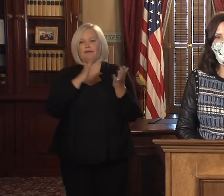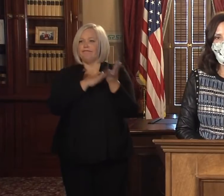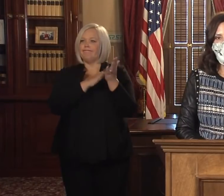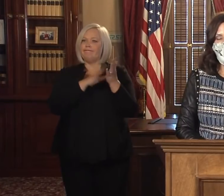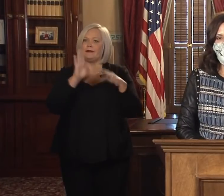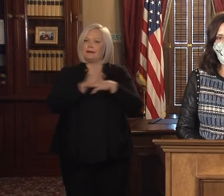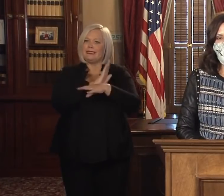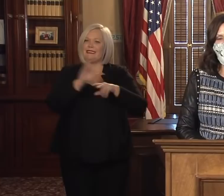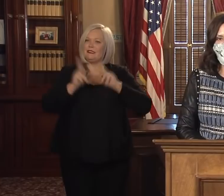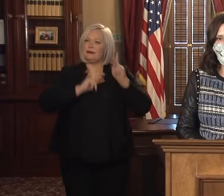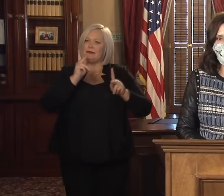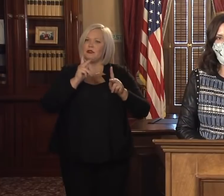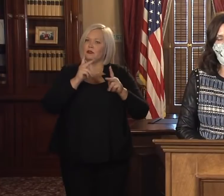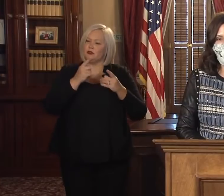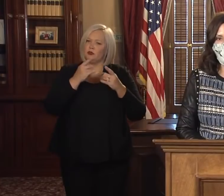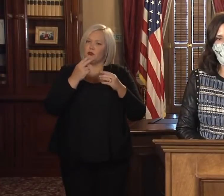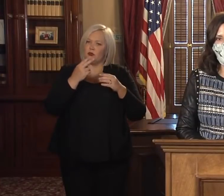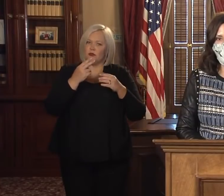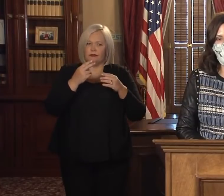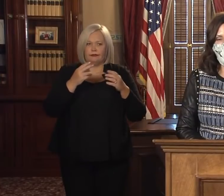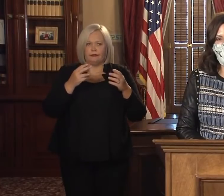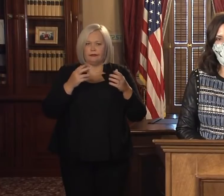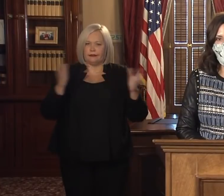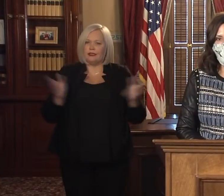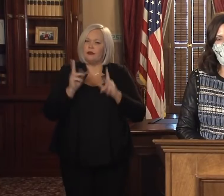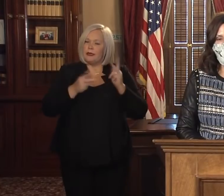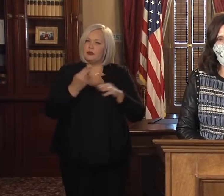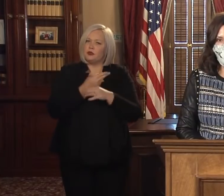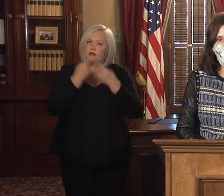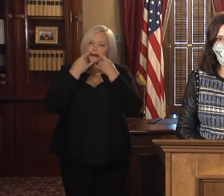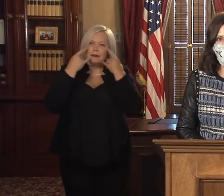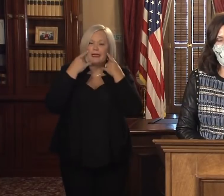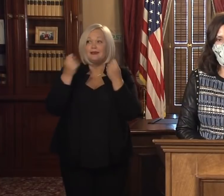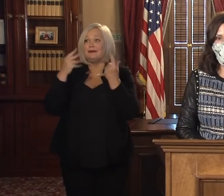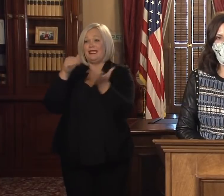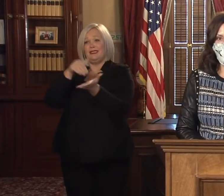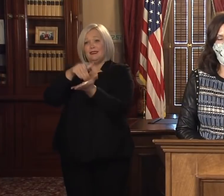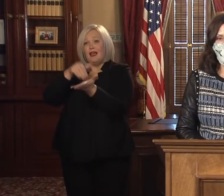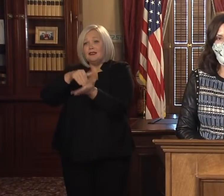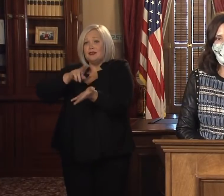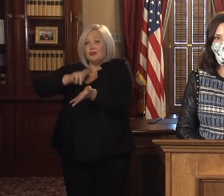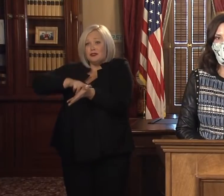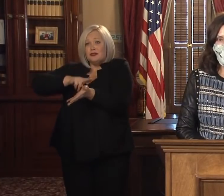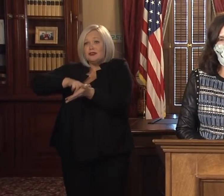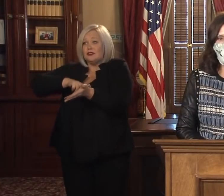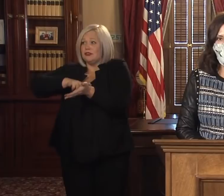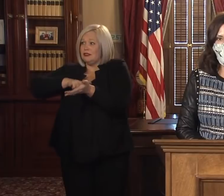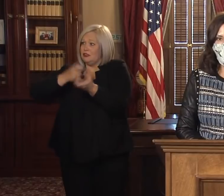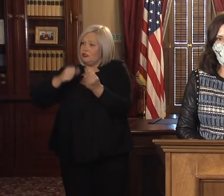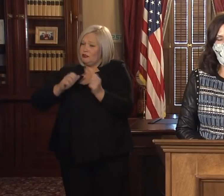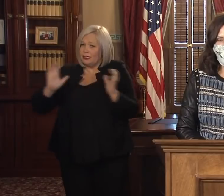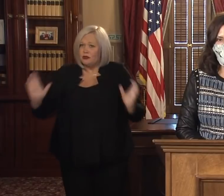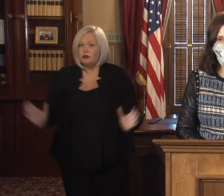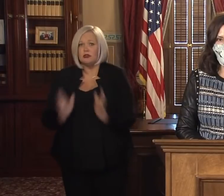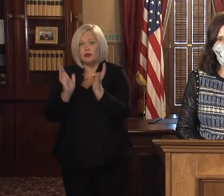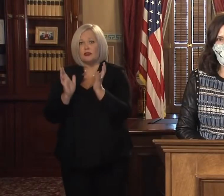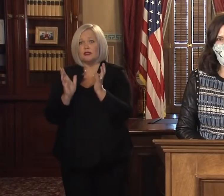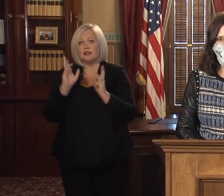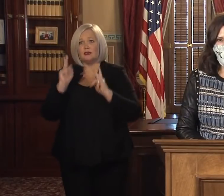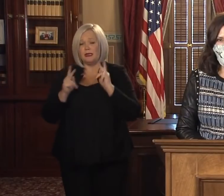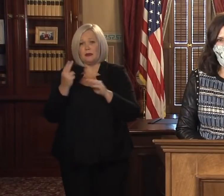continue. We've got a lot of doctors and nurses who are trying to